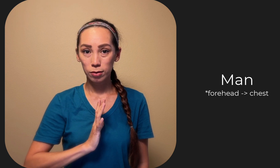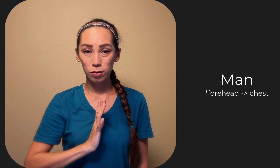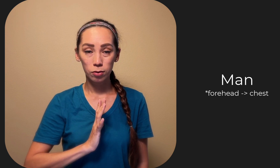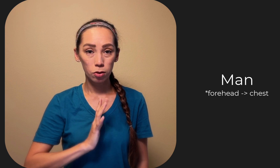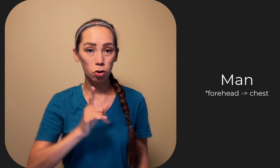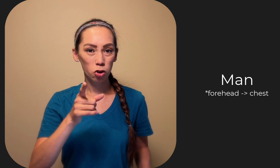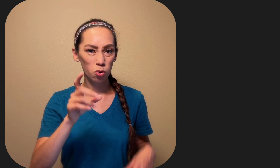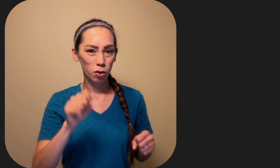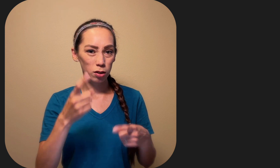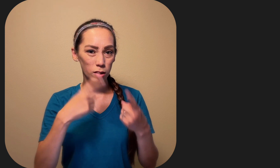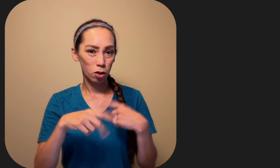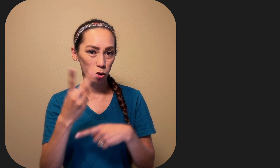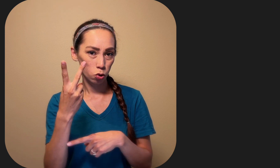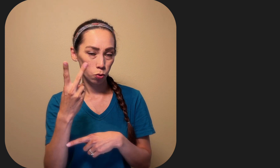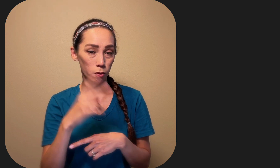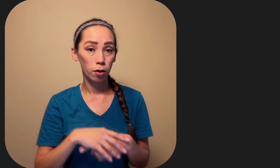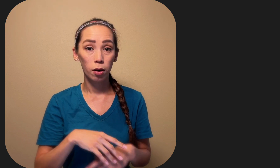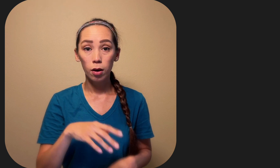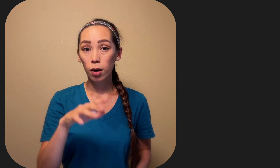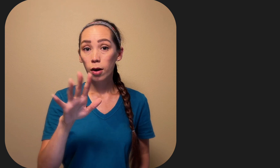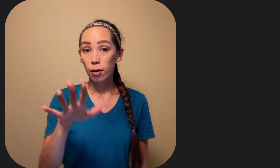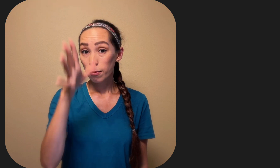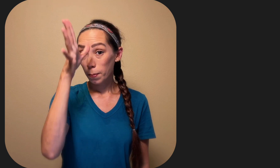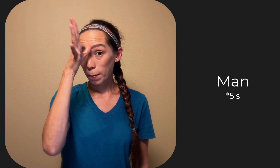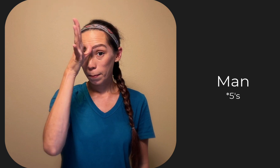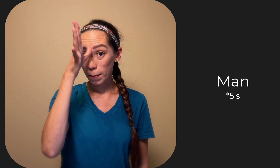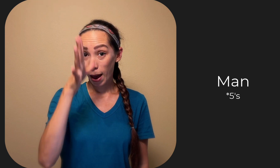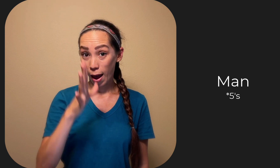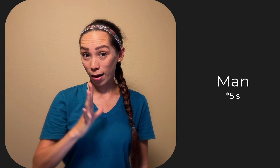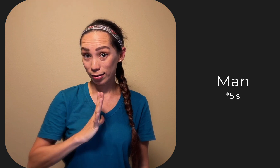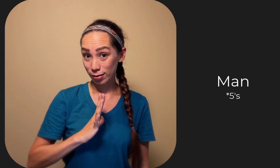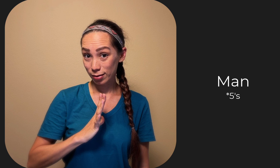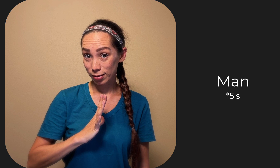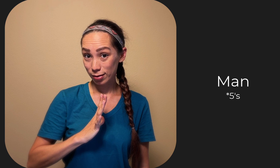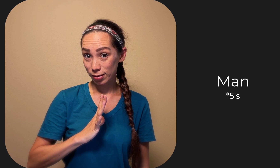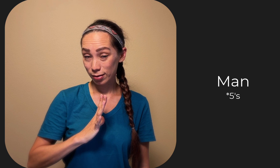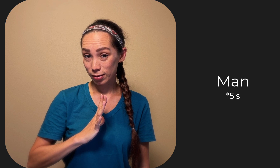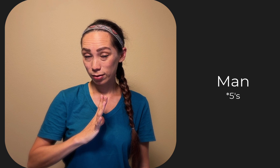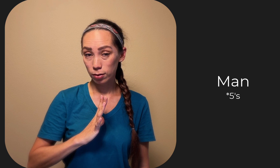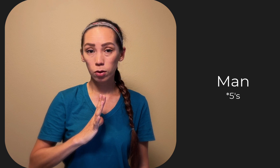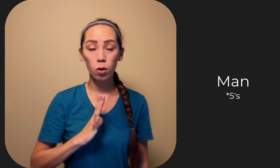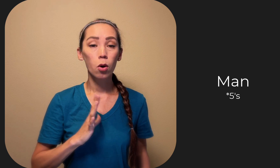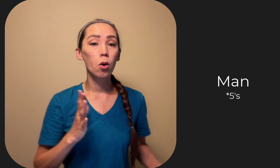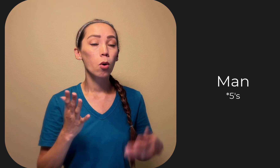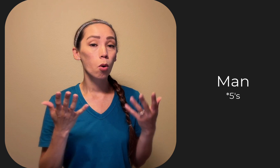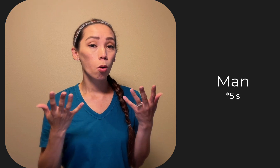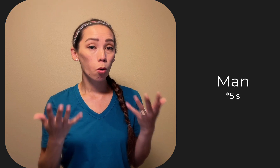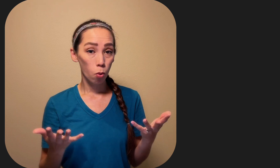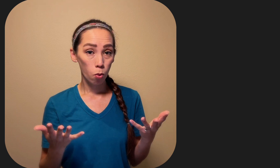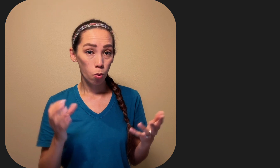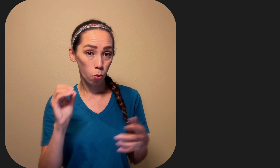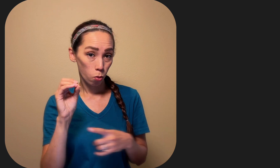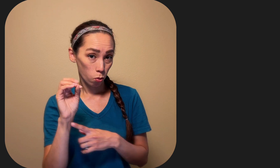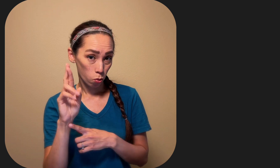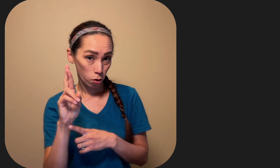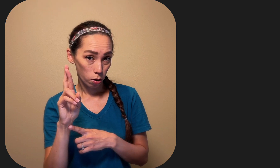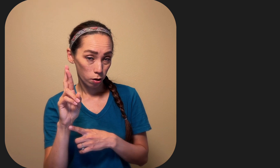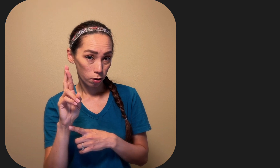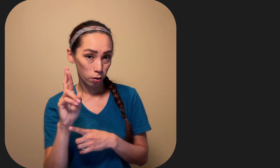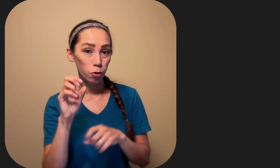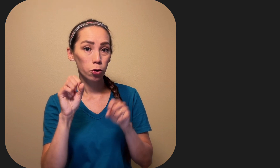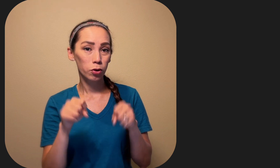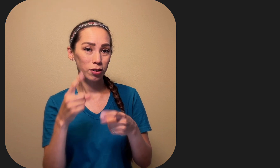Man. So there's two ways to do man. You can either have the 5 hand shape and touch your forehead and then go down to your